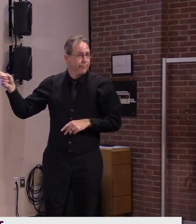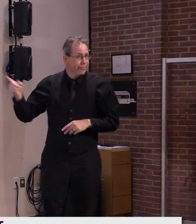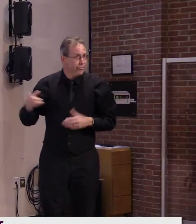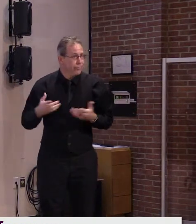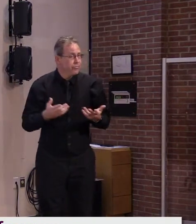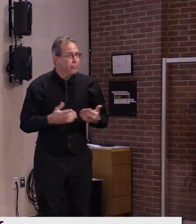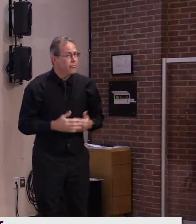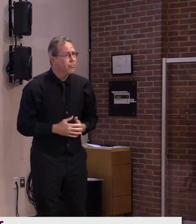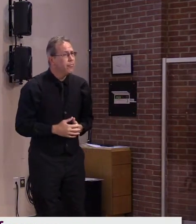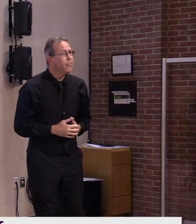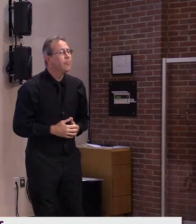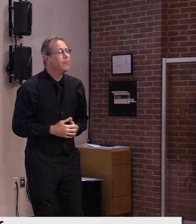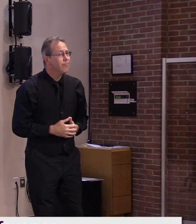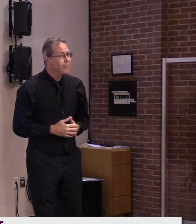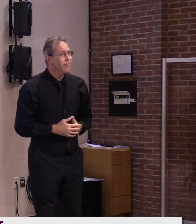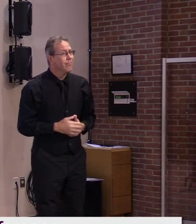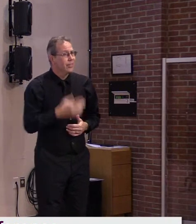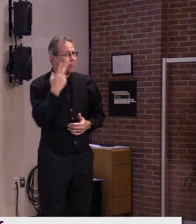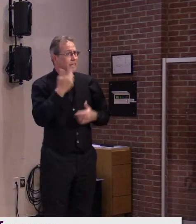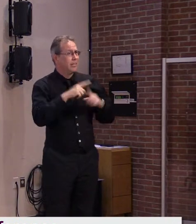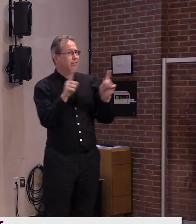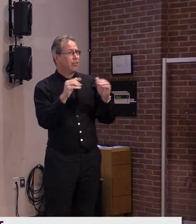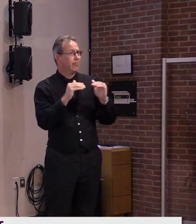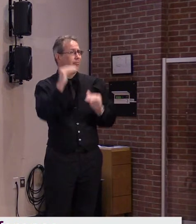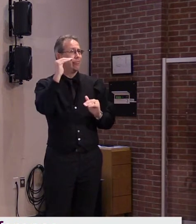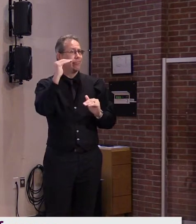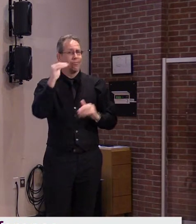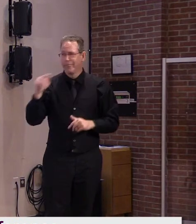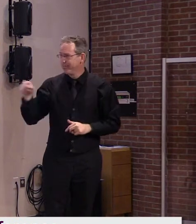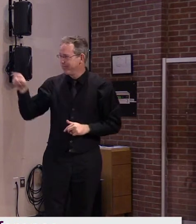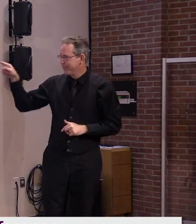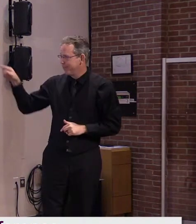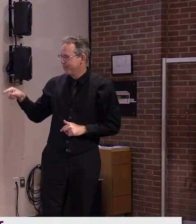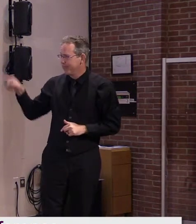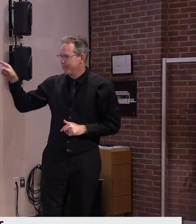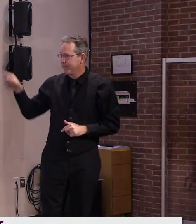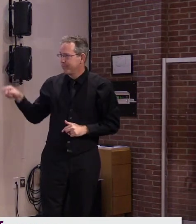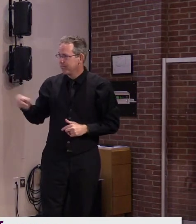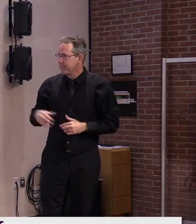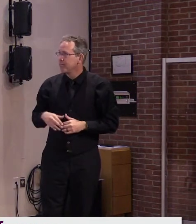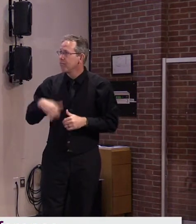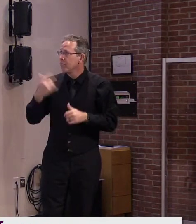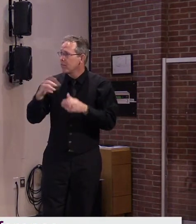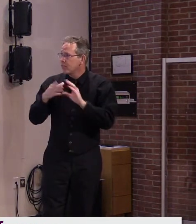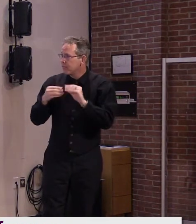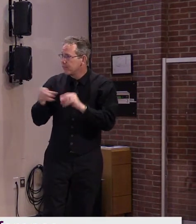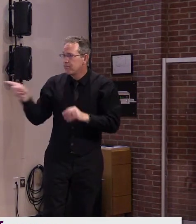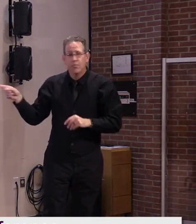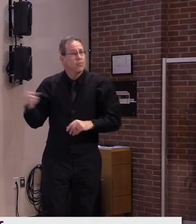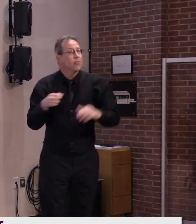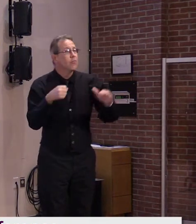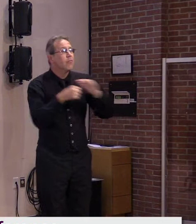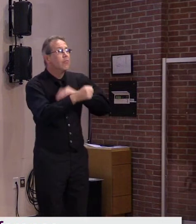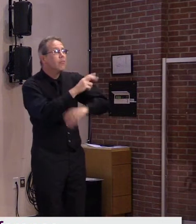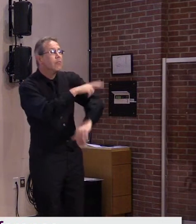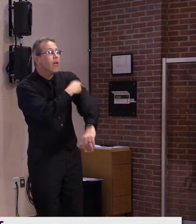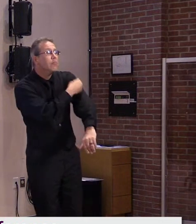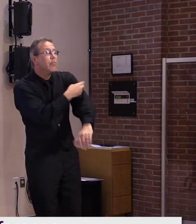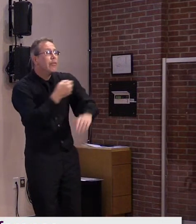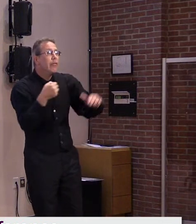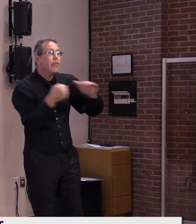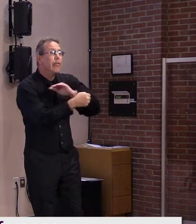not yet fully vaccinated to go and get the vaccine. Looking at the hospital admission data, you can see some improvements here